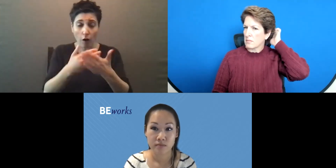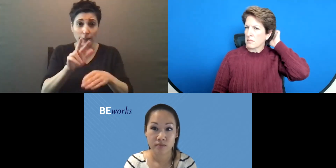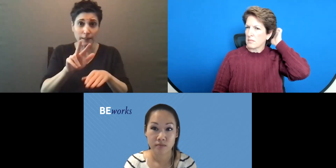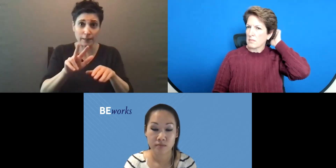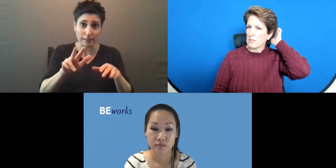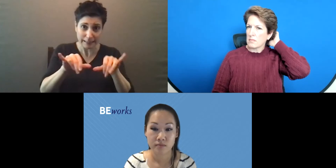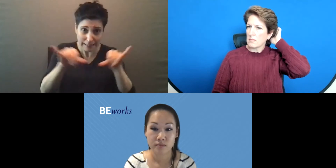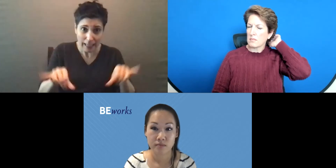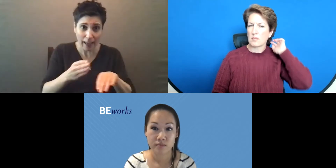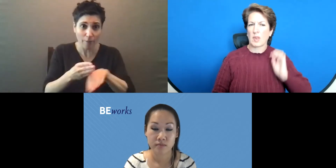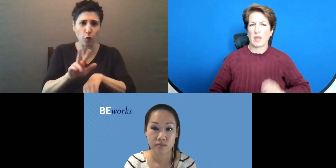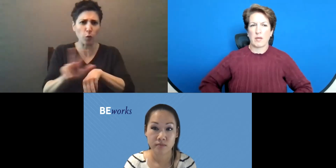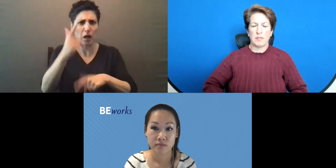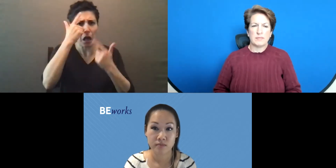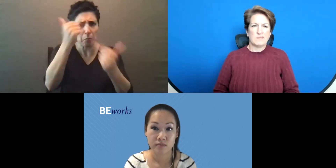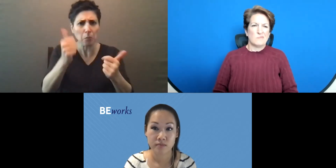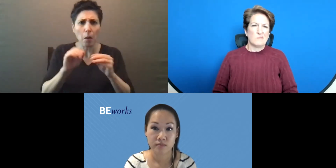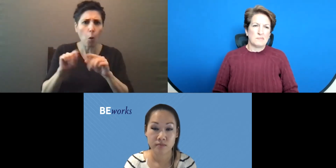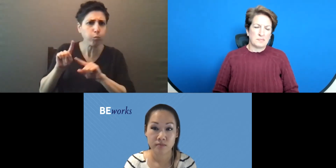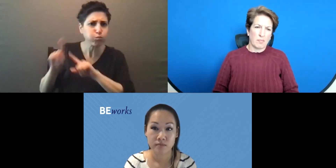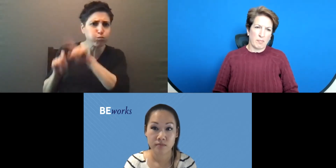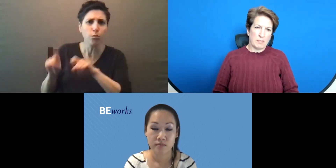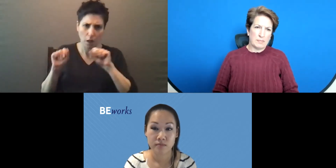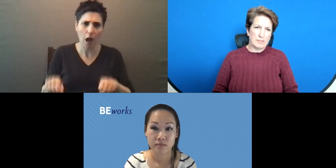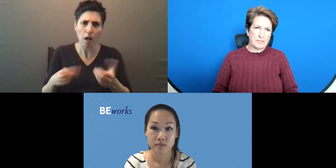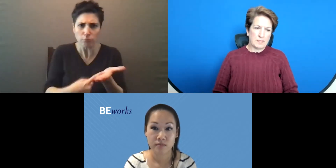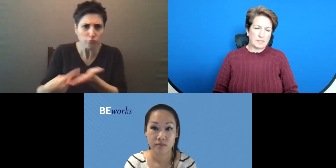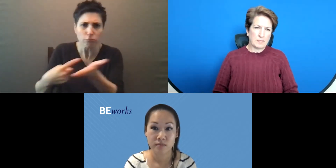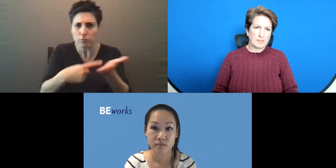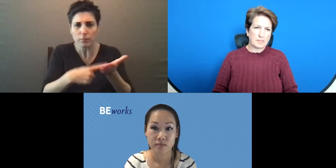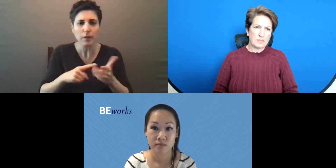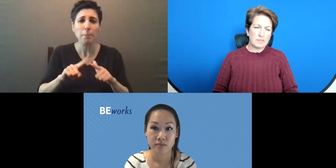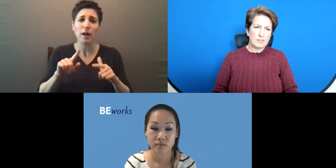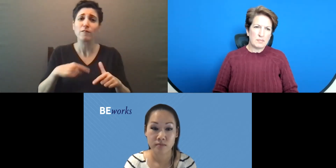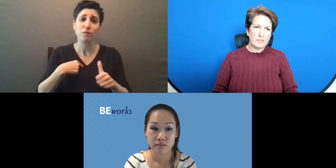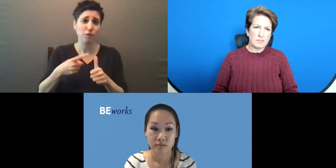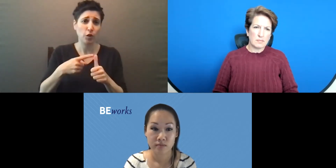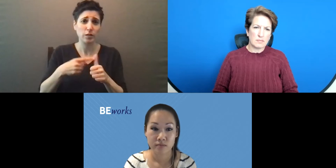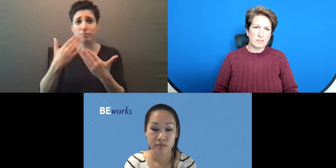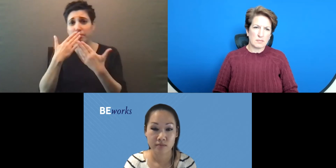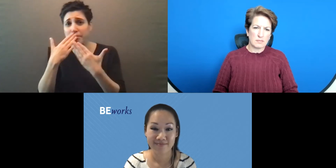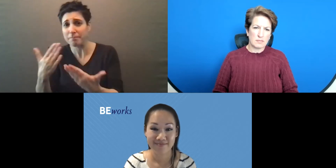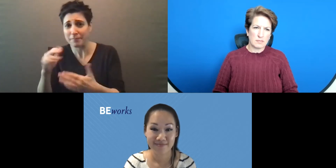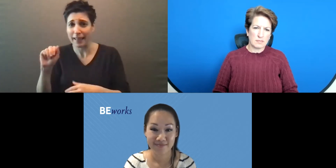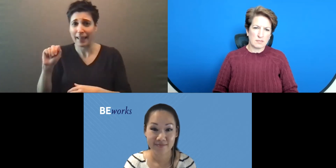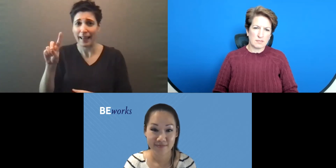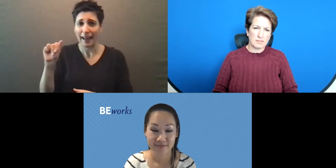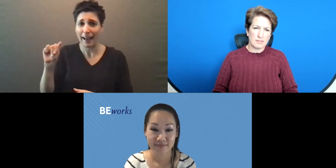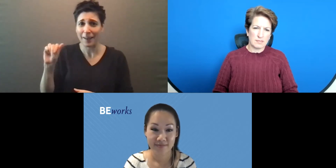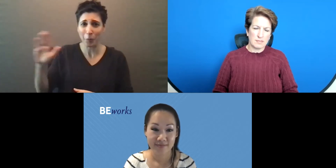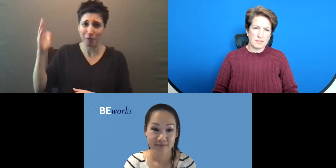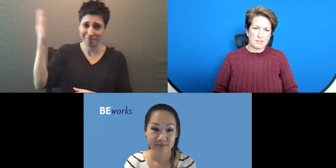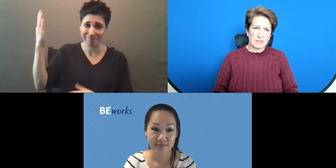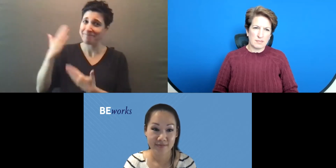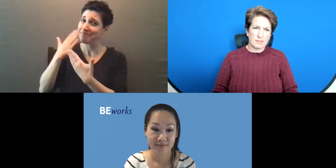your questions and ideas for future segments. But I did want to say a very special thank you to Ada for your presentation and for